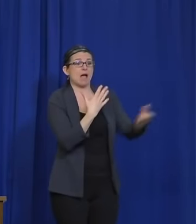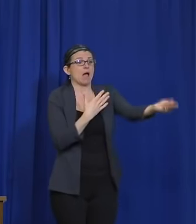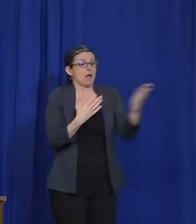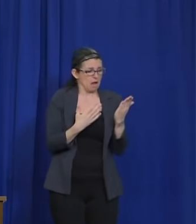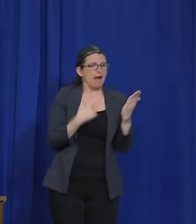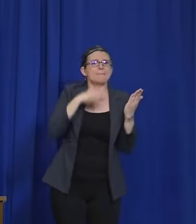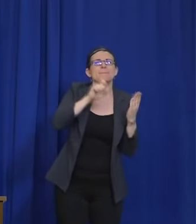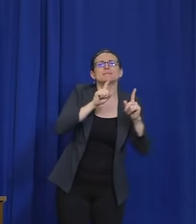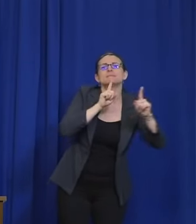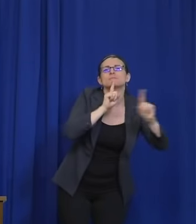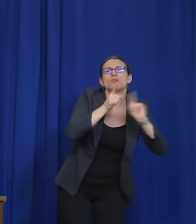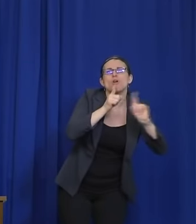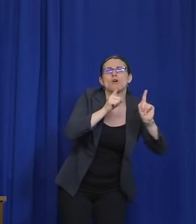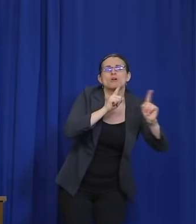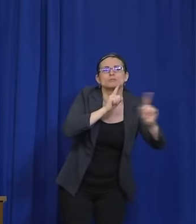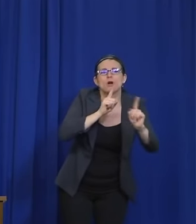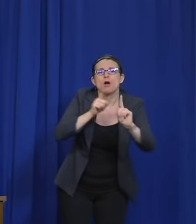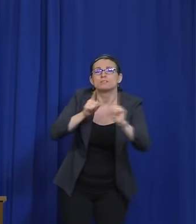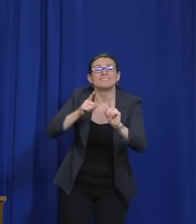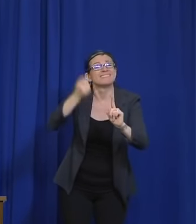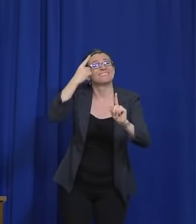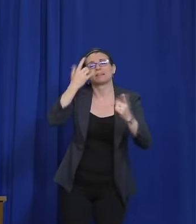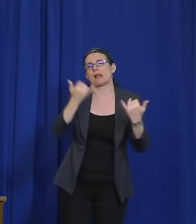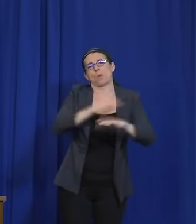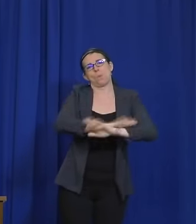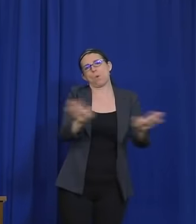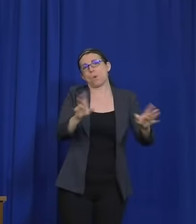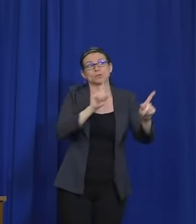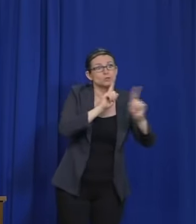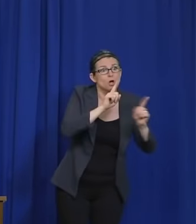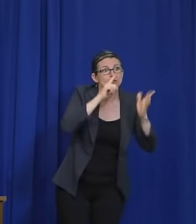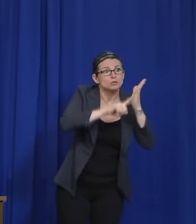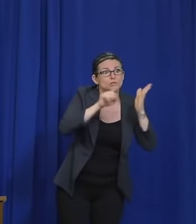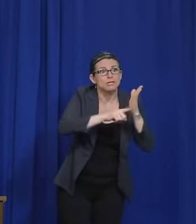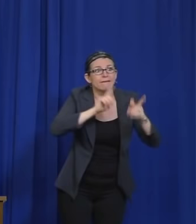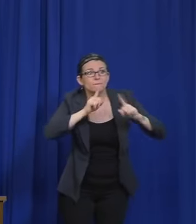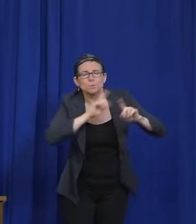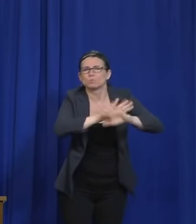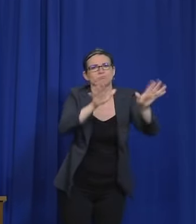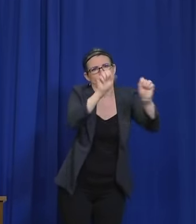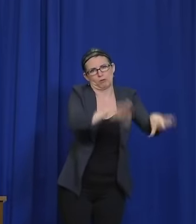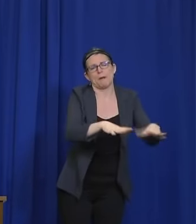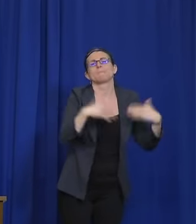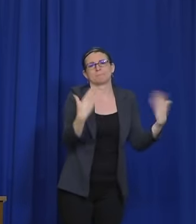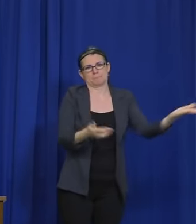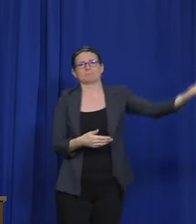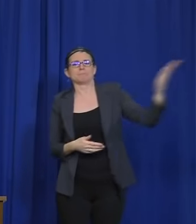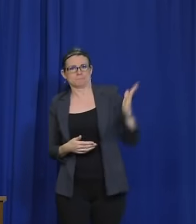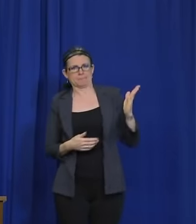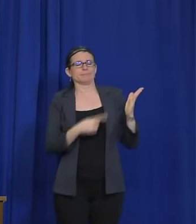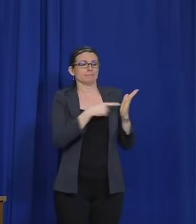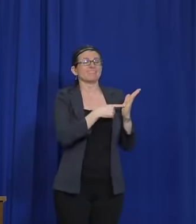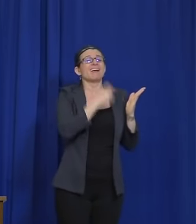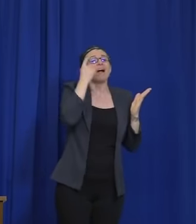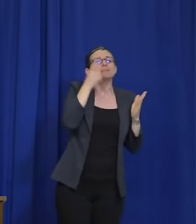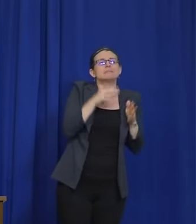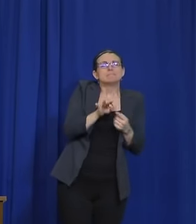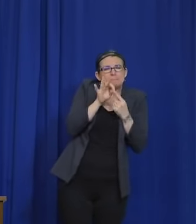and to bring certainty to the many people who are suddenly unemployed as fast as